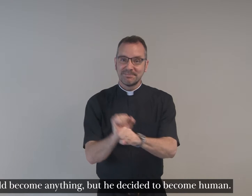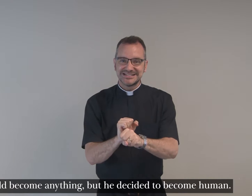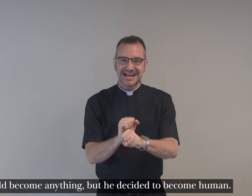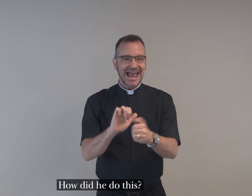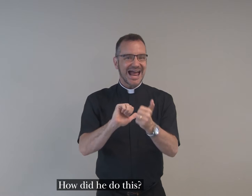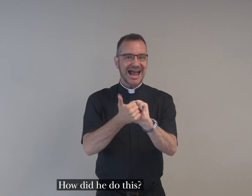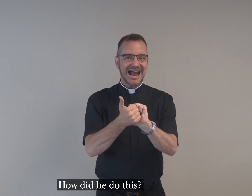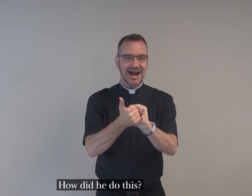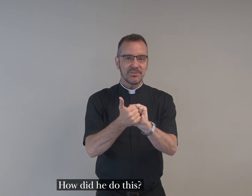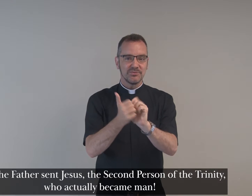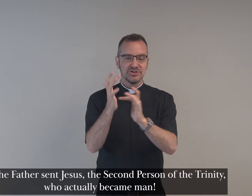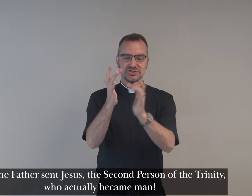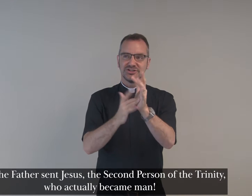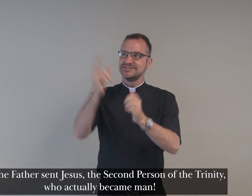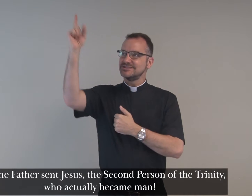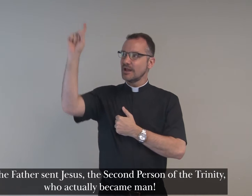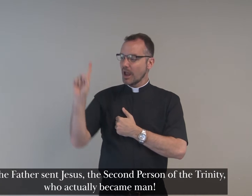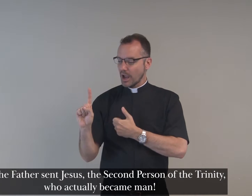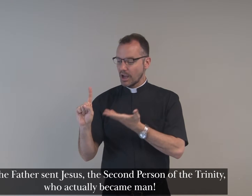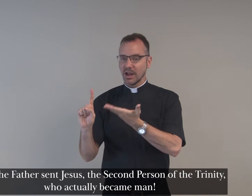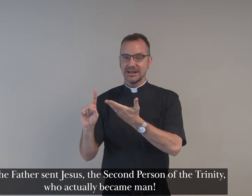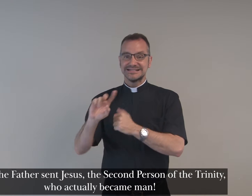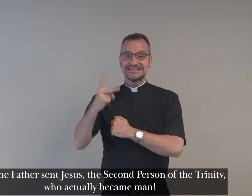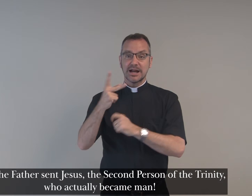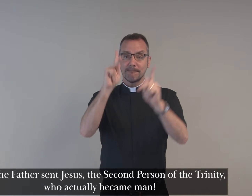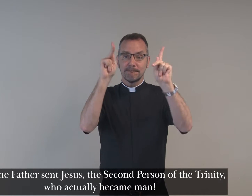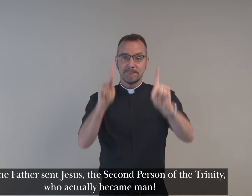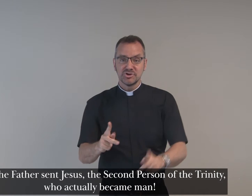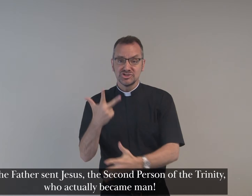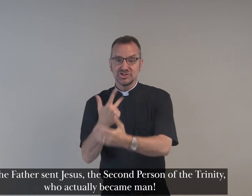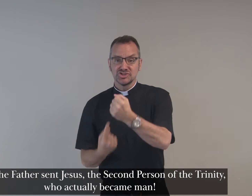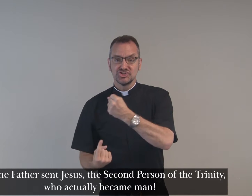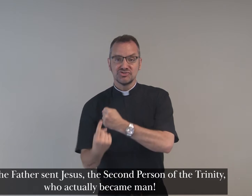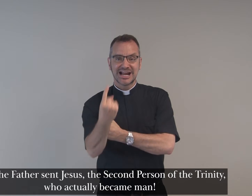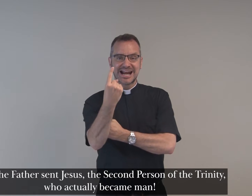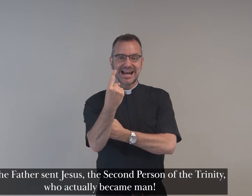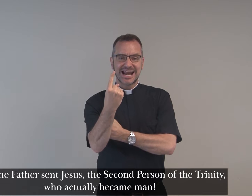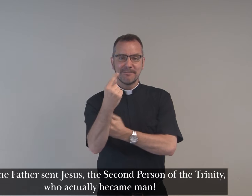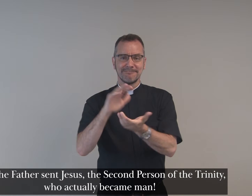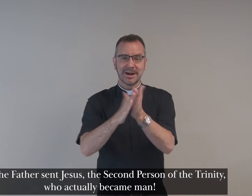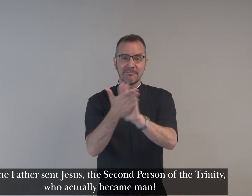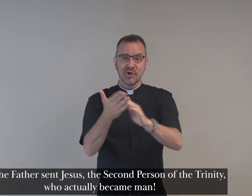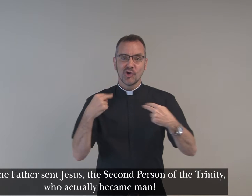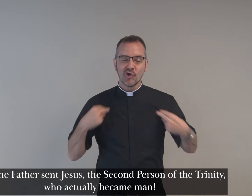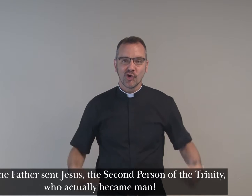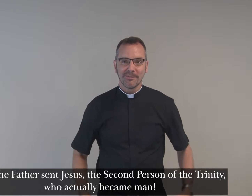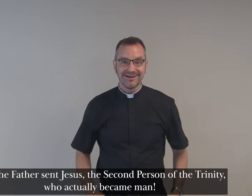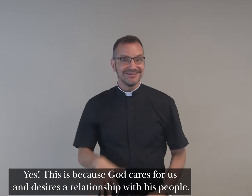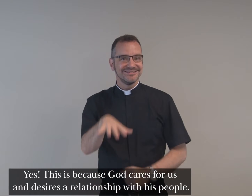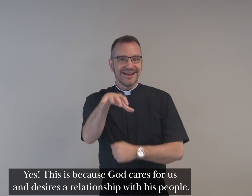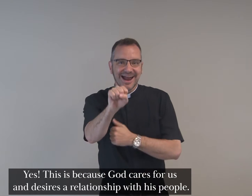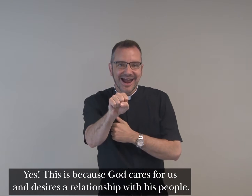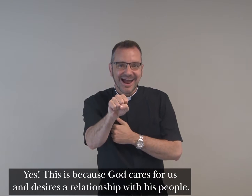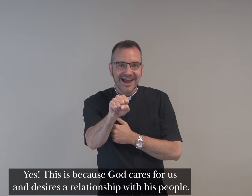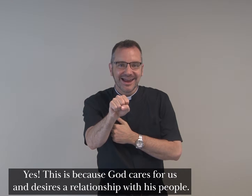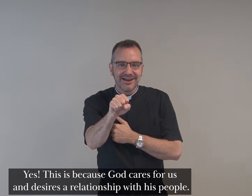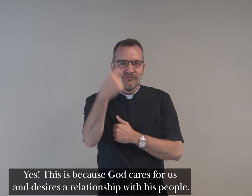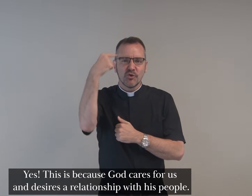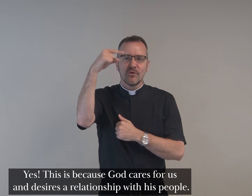How did he do this? God the Father sent Jesus, the second person of the Trinity, who actually became man. Yes, this is because